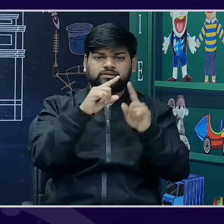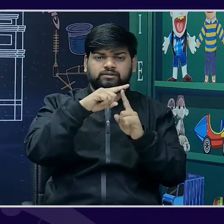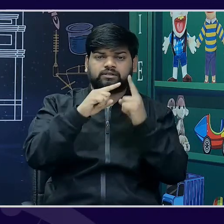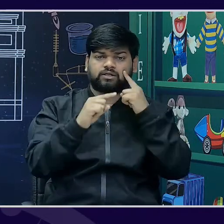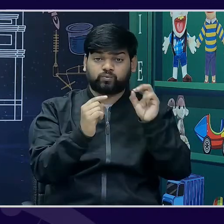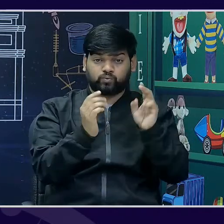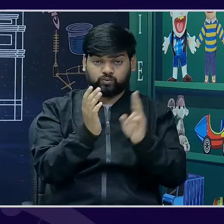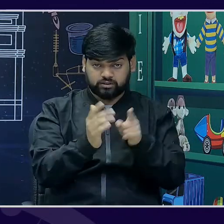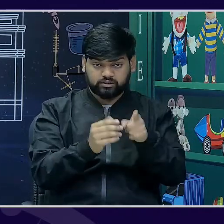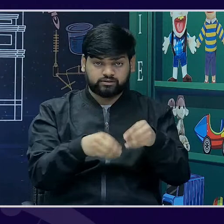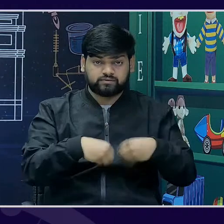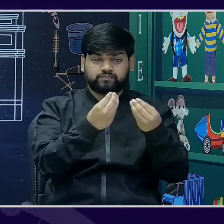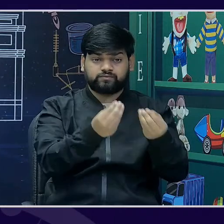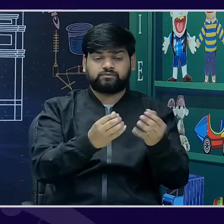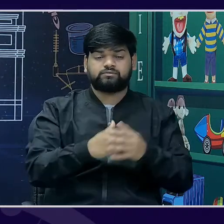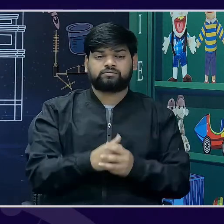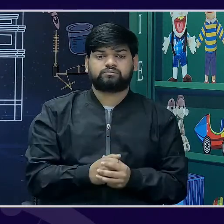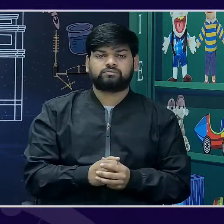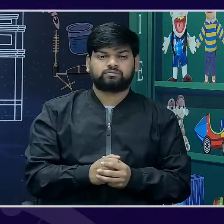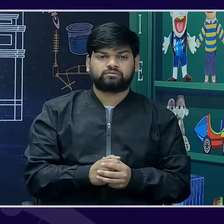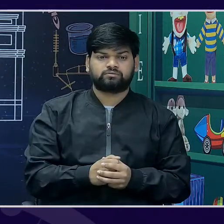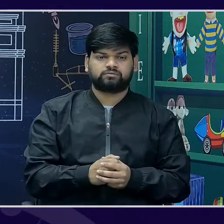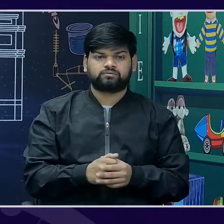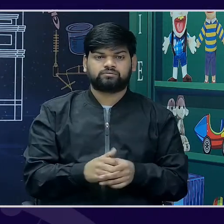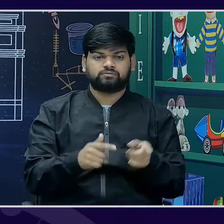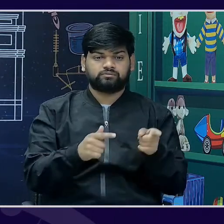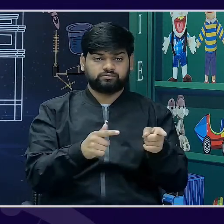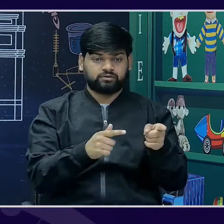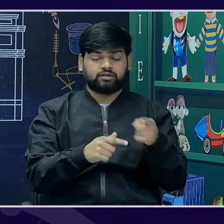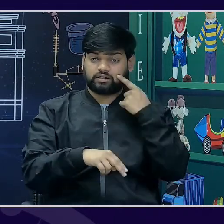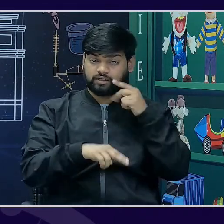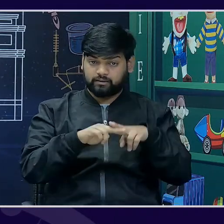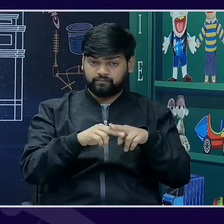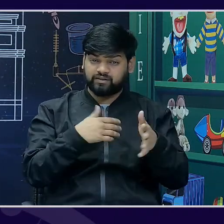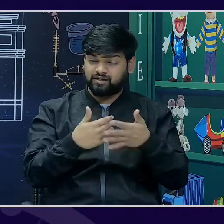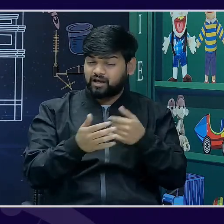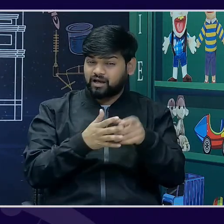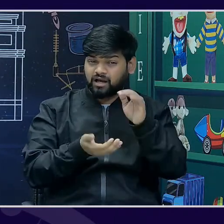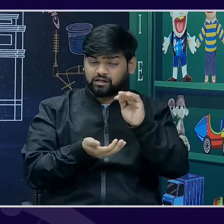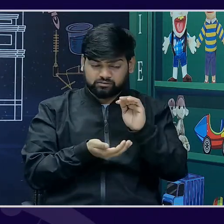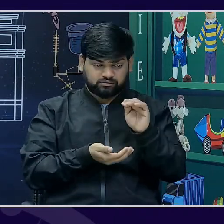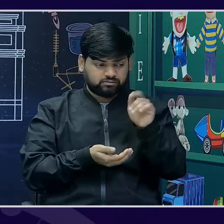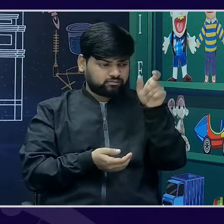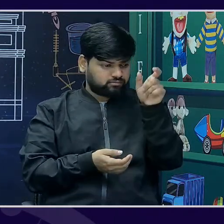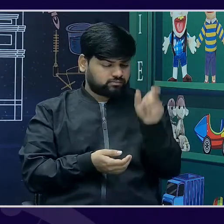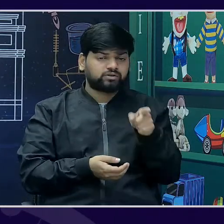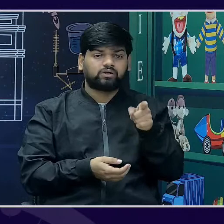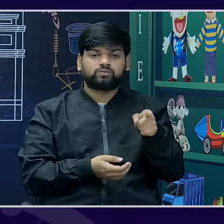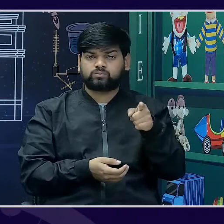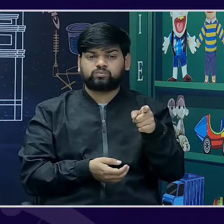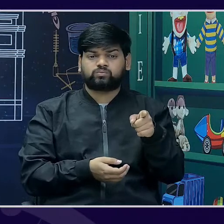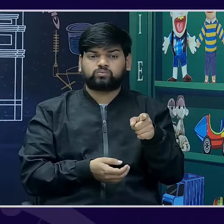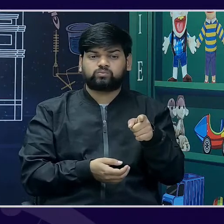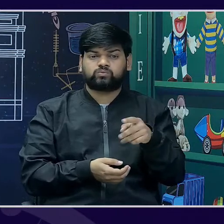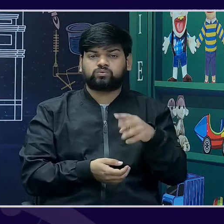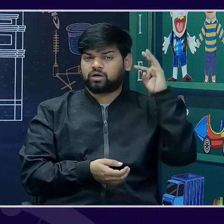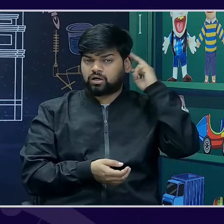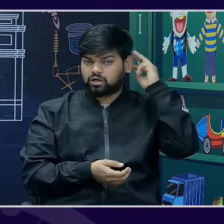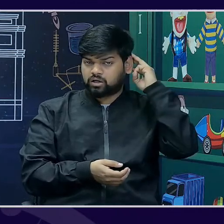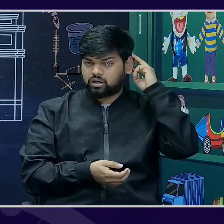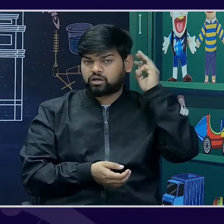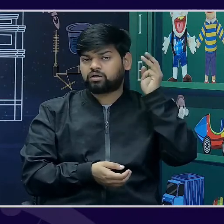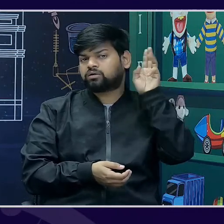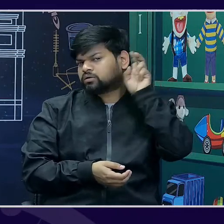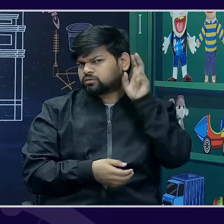that technology should have been 99.9%. But very sadly, if we come across and we